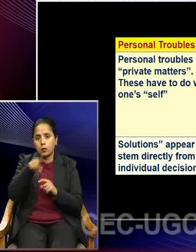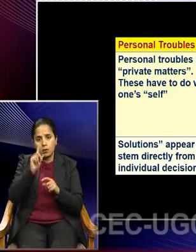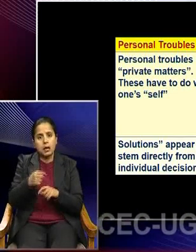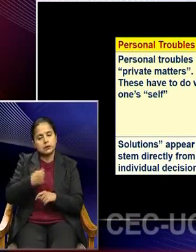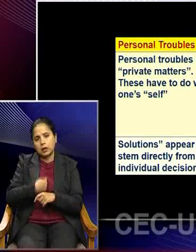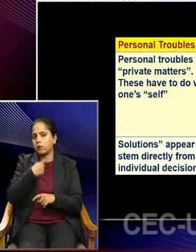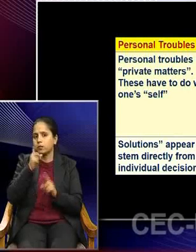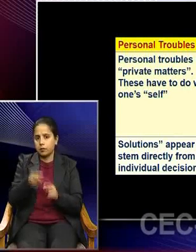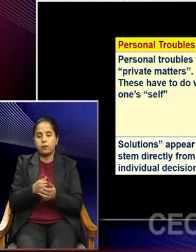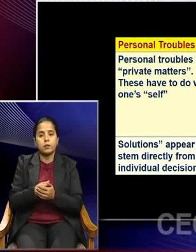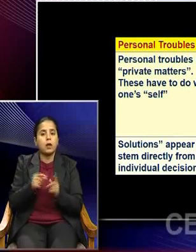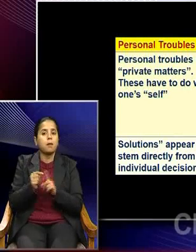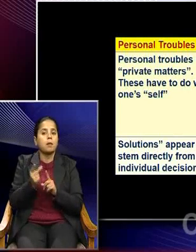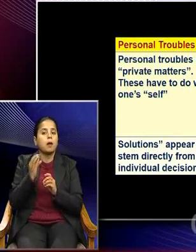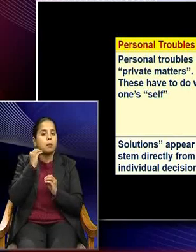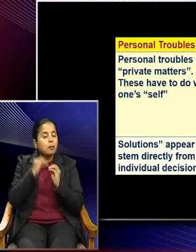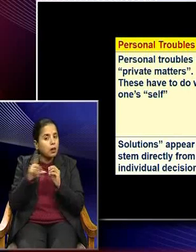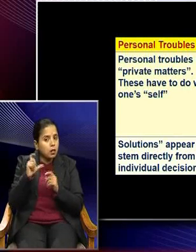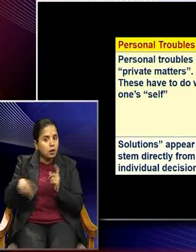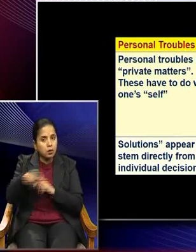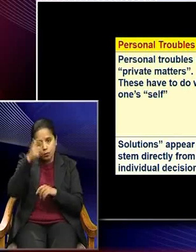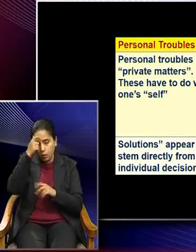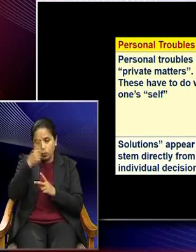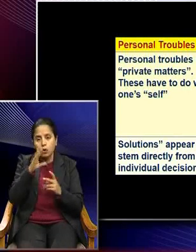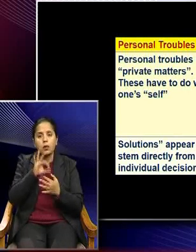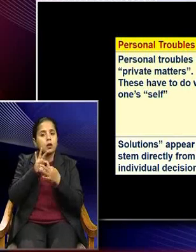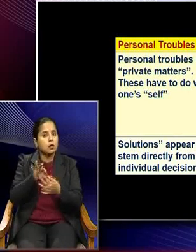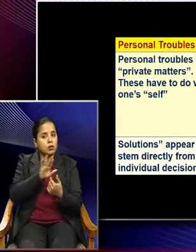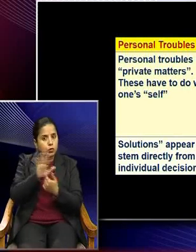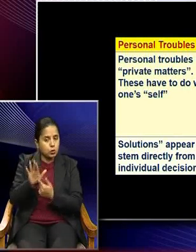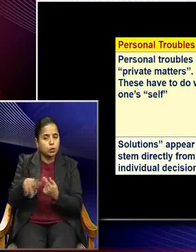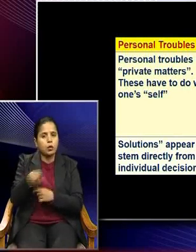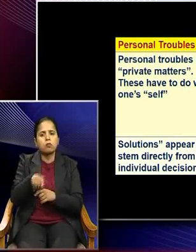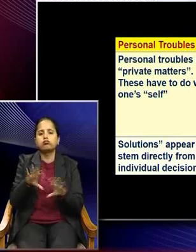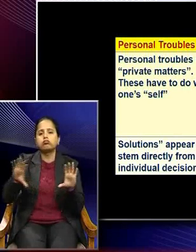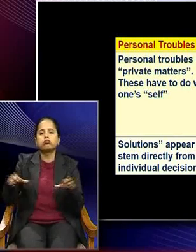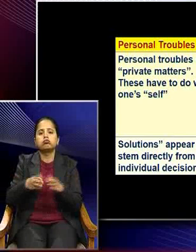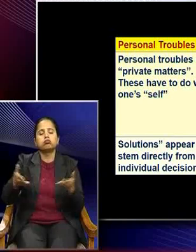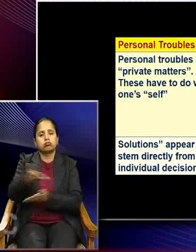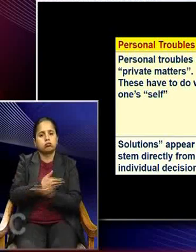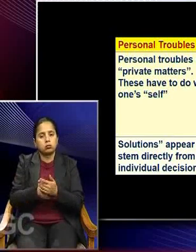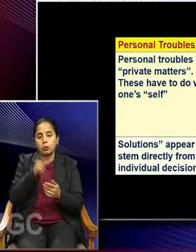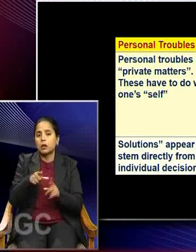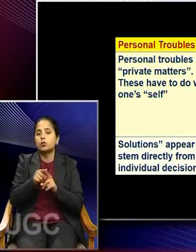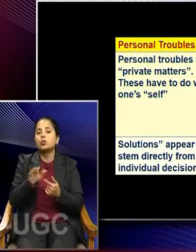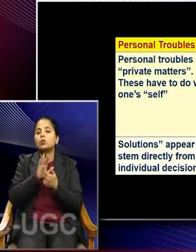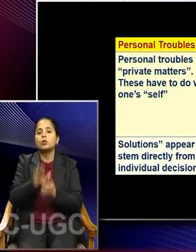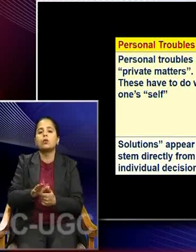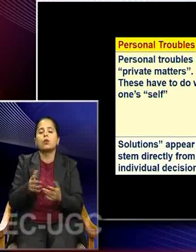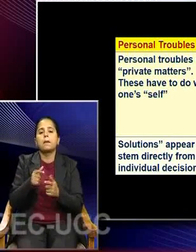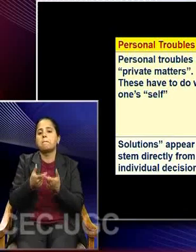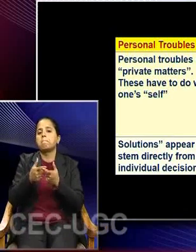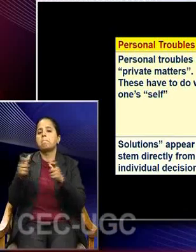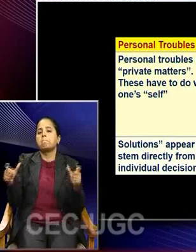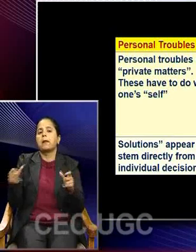oneself. Public issues are matter of the collective. It has to do with the